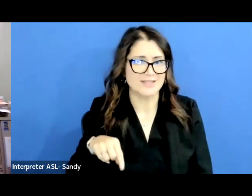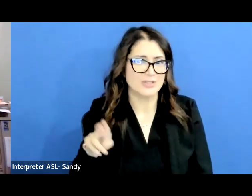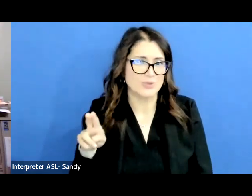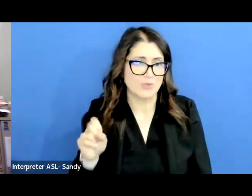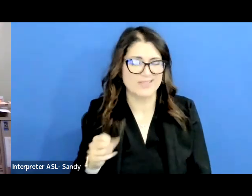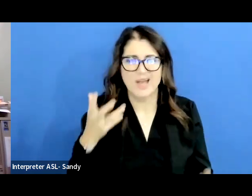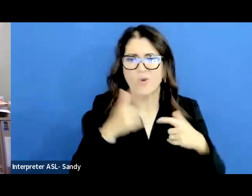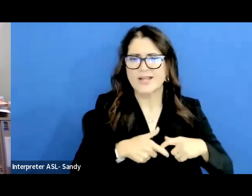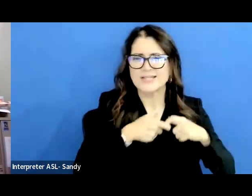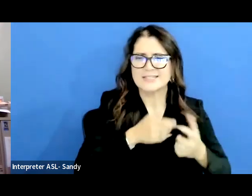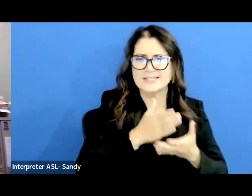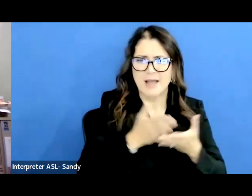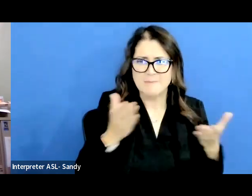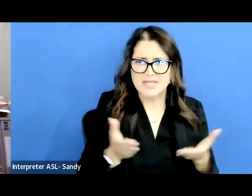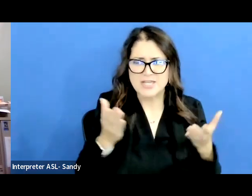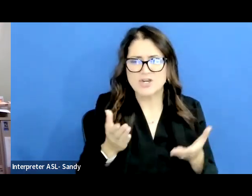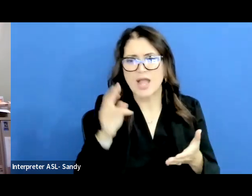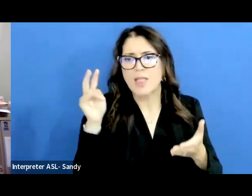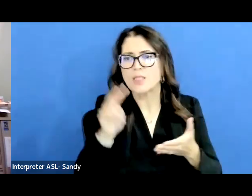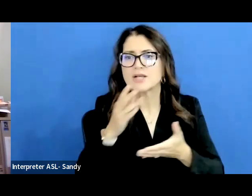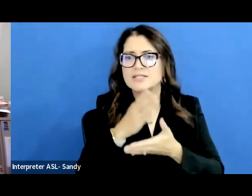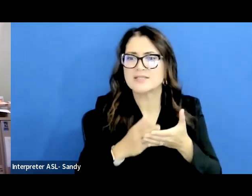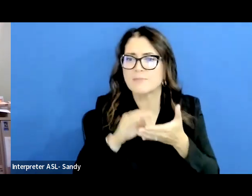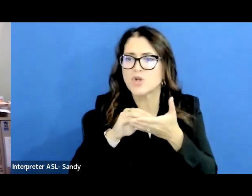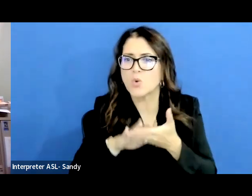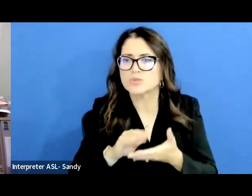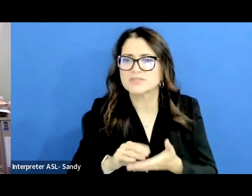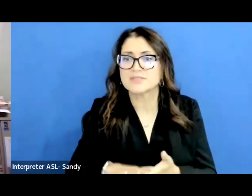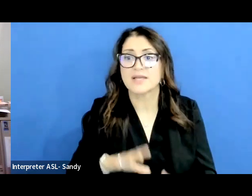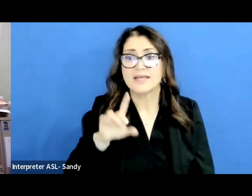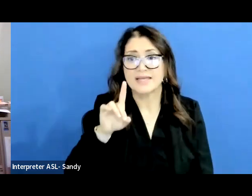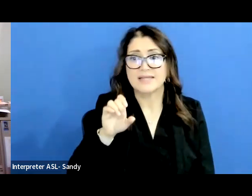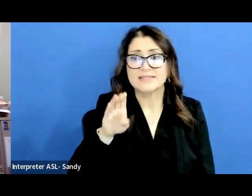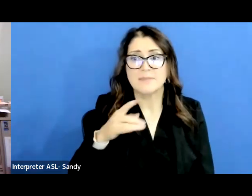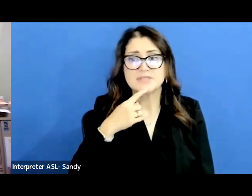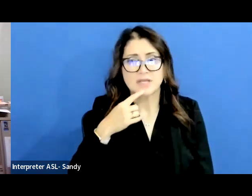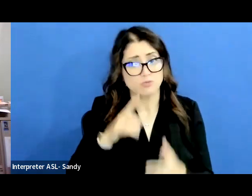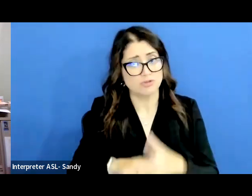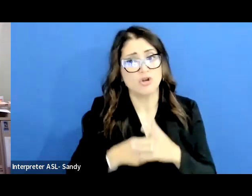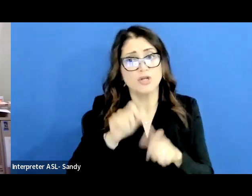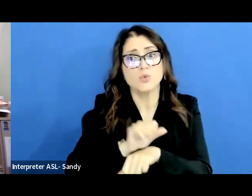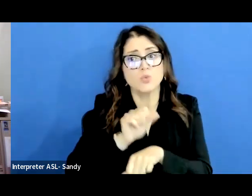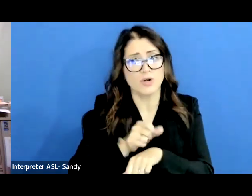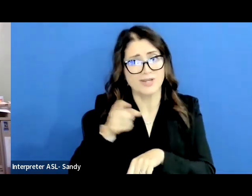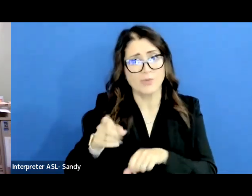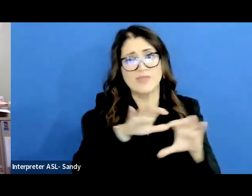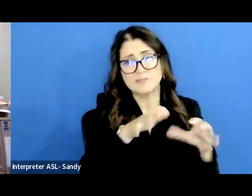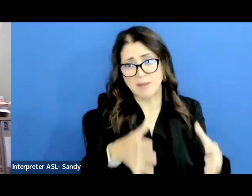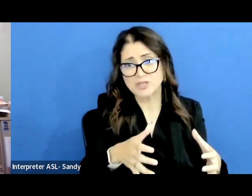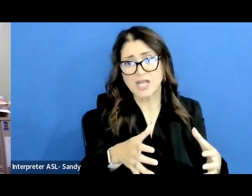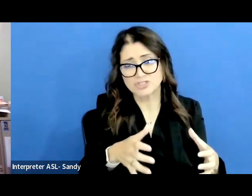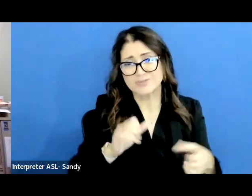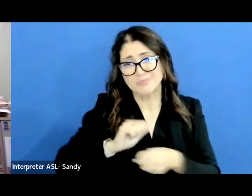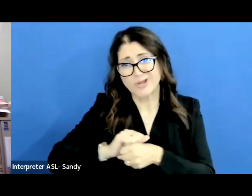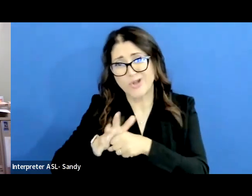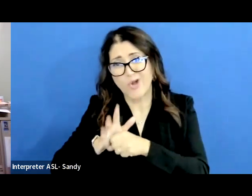here and look at a couple of notes that we have. Deb says we started working with this population, but COVID happened and we are